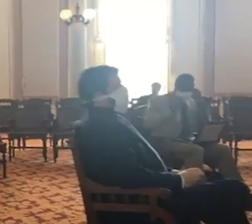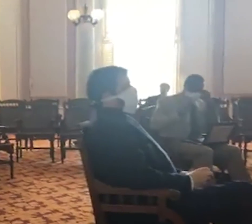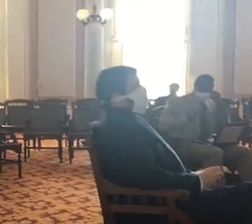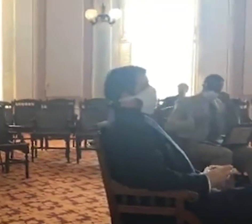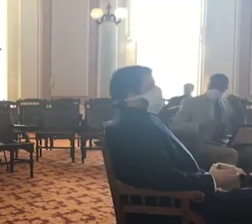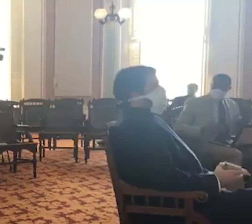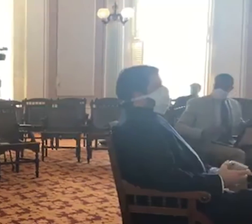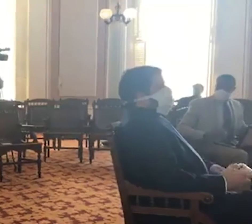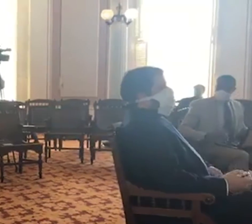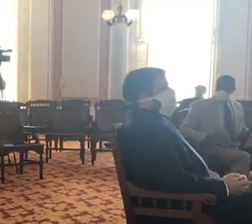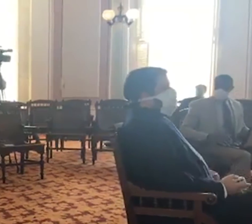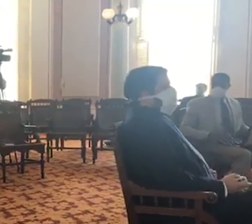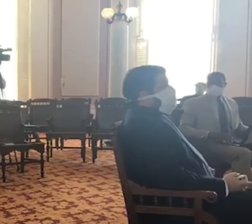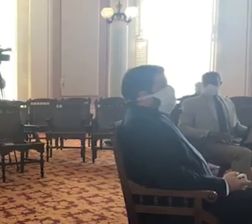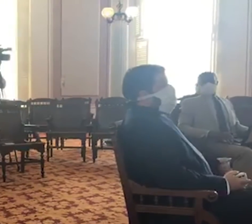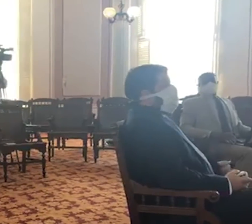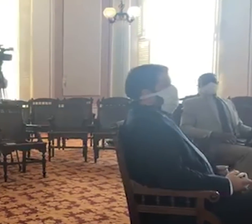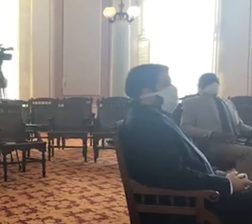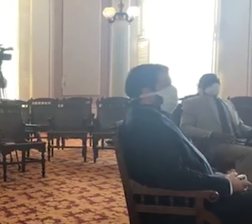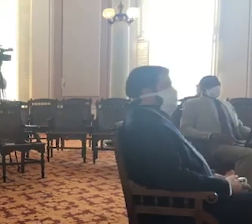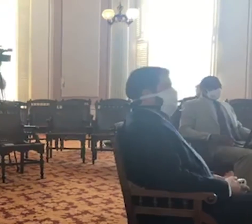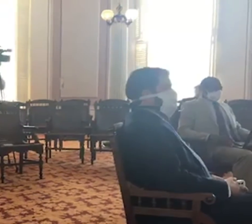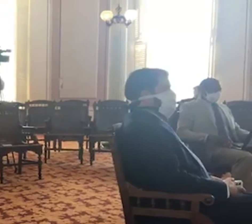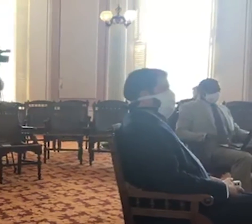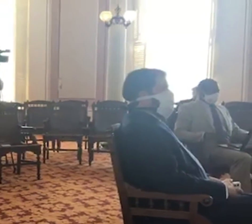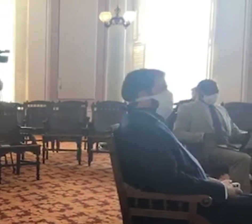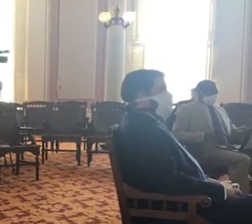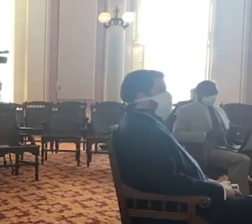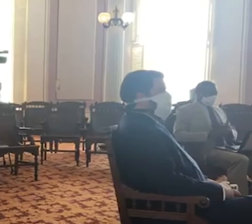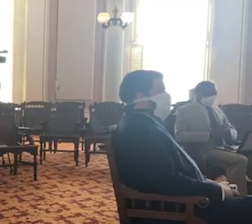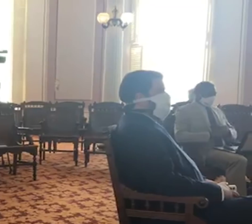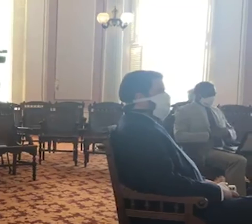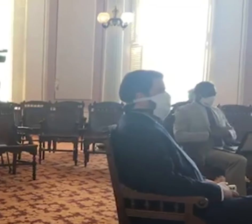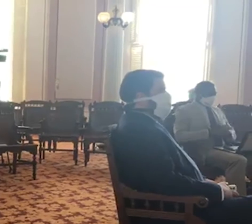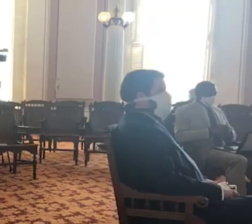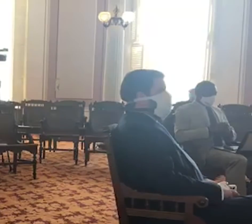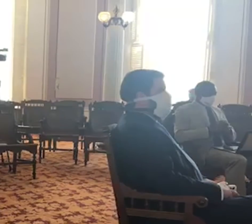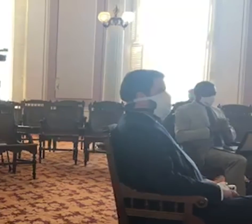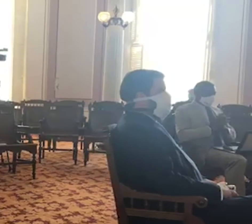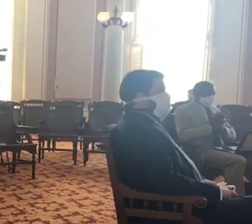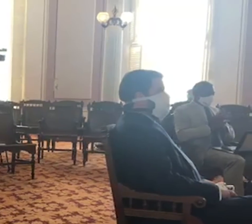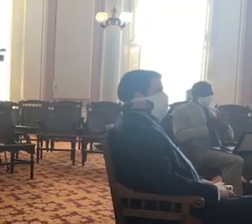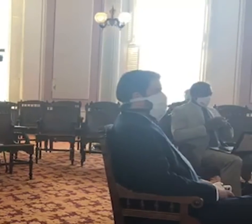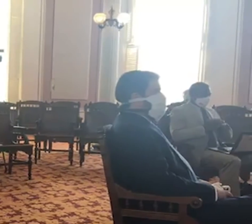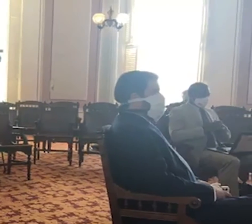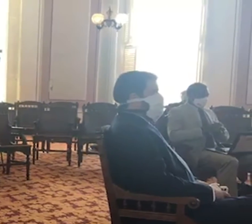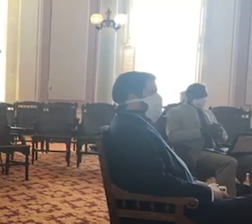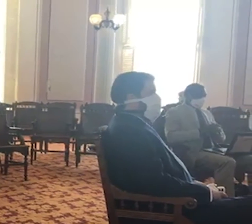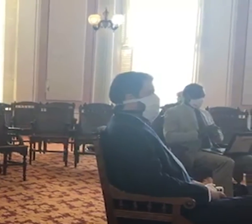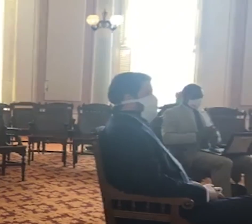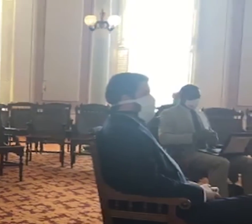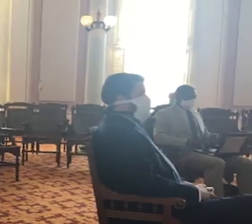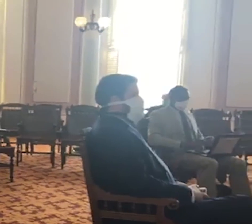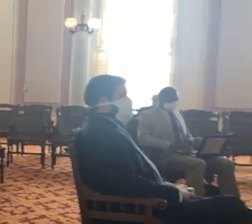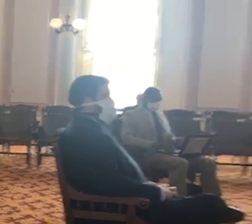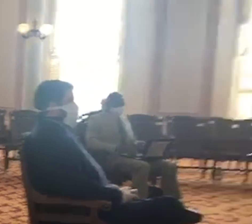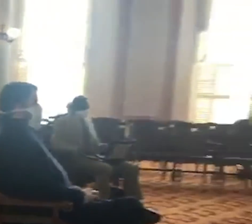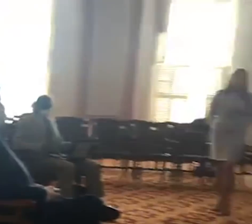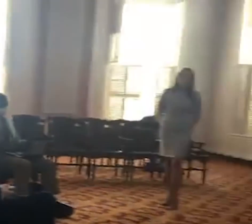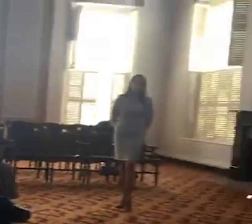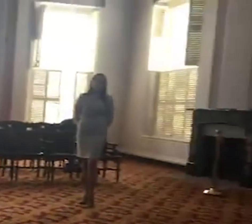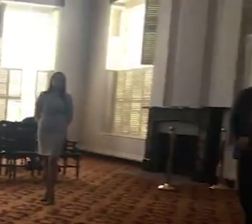Jefferson County's health officer, Dr. Mark Wilson. Did that help influence your decision on this forum last